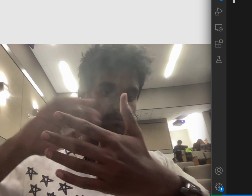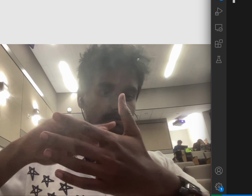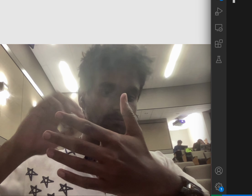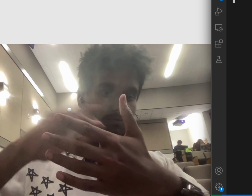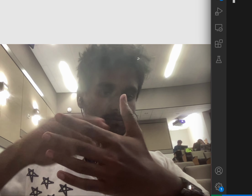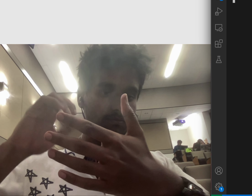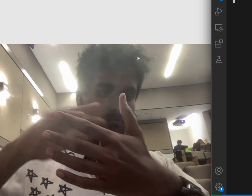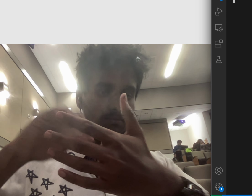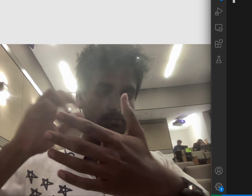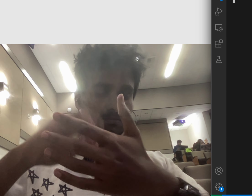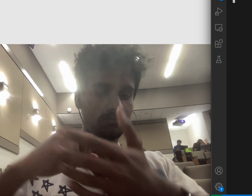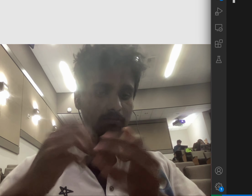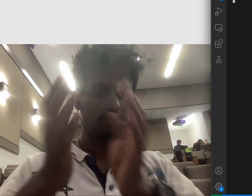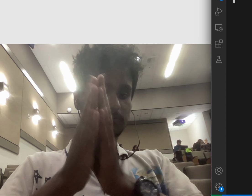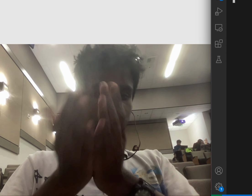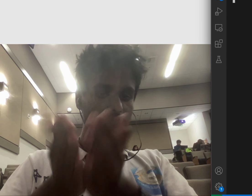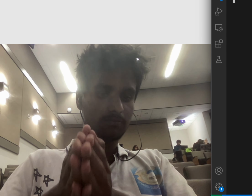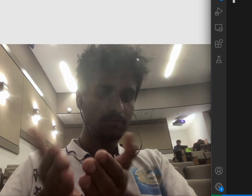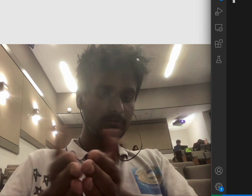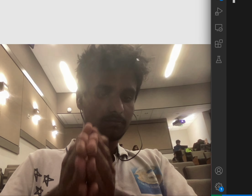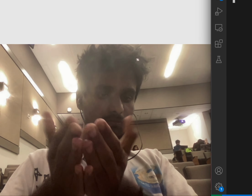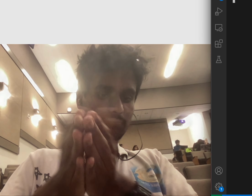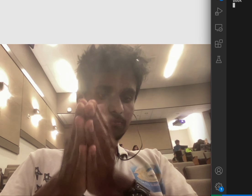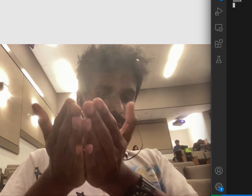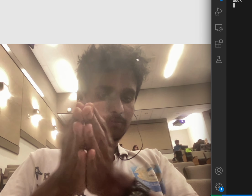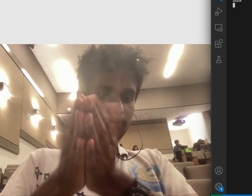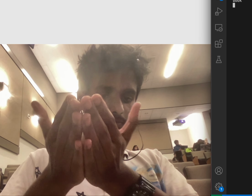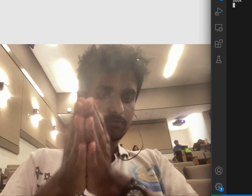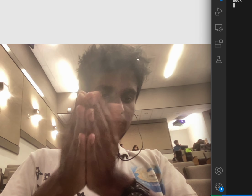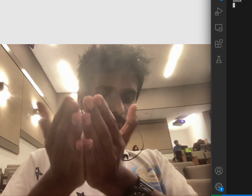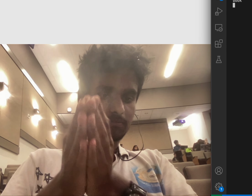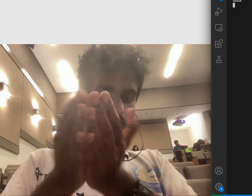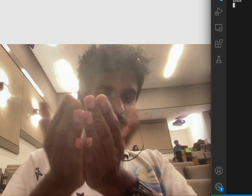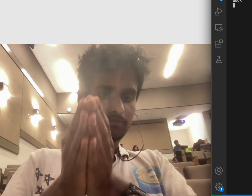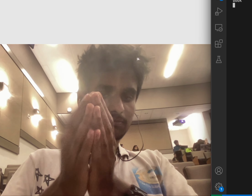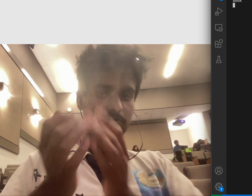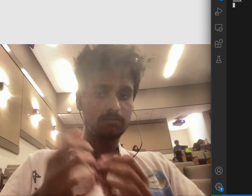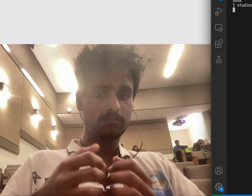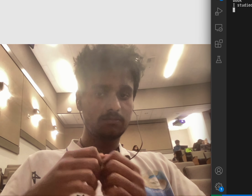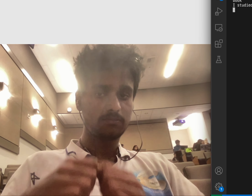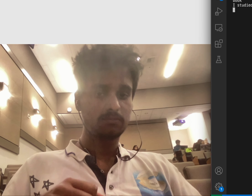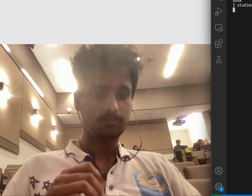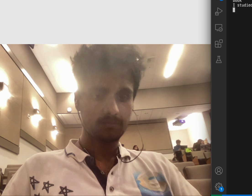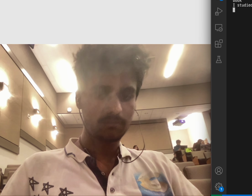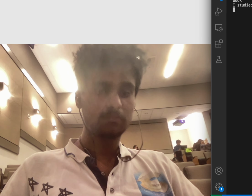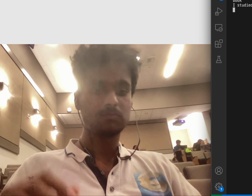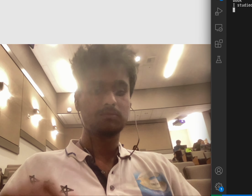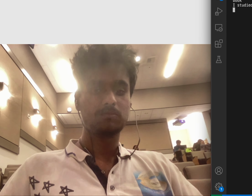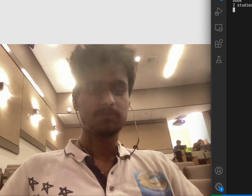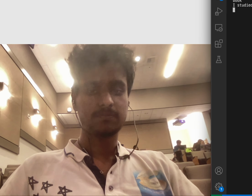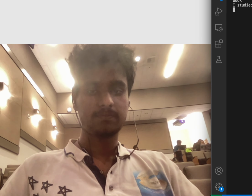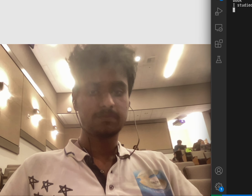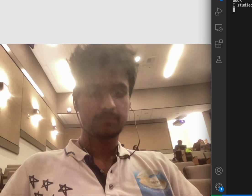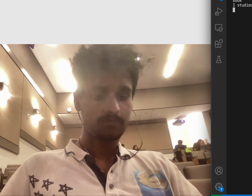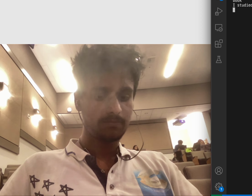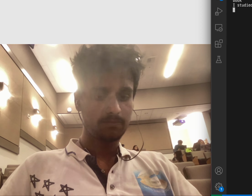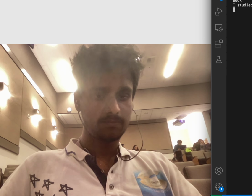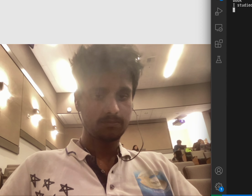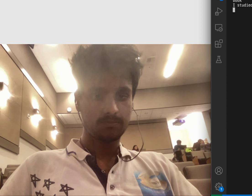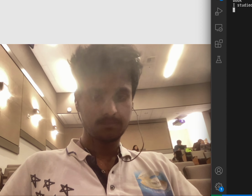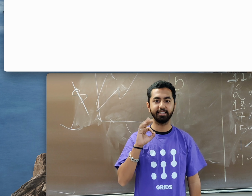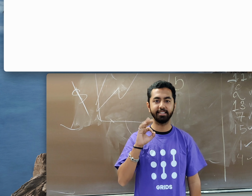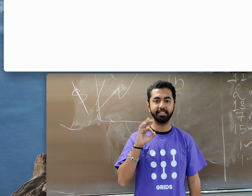the command line shows a word one by one. At the end it forms a sentence out of it using the sentence generator model from the